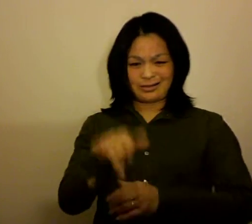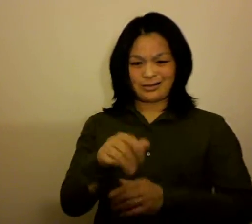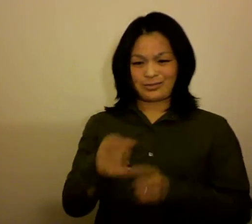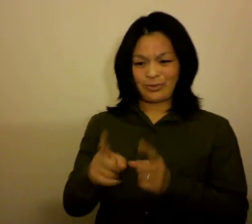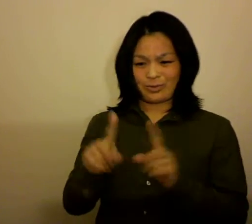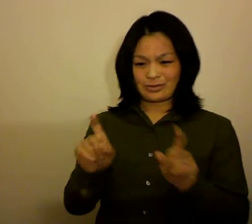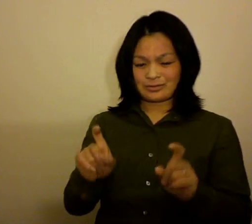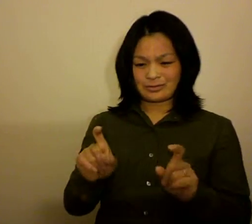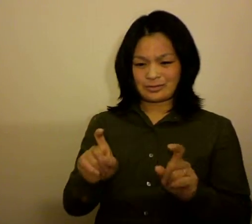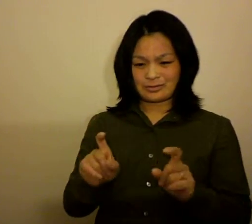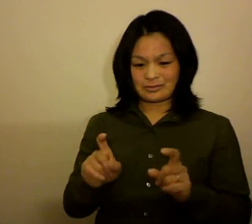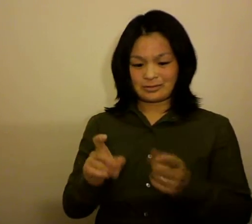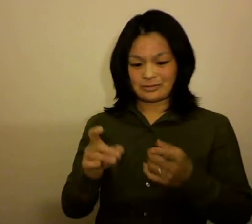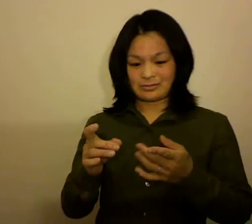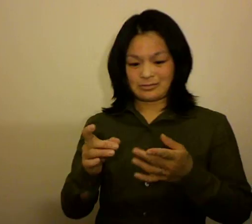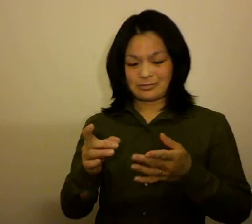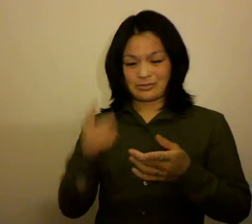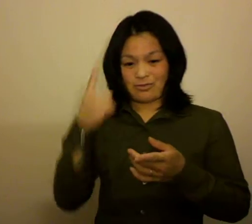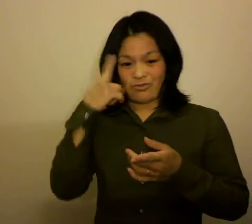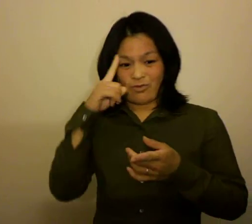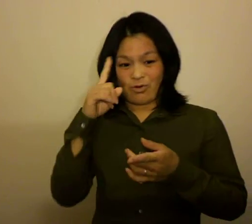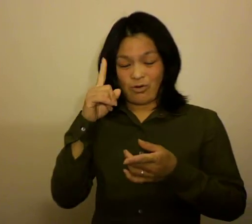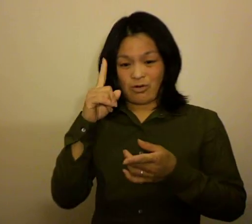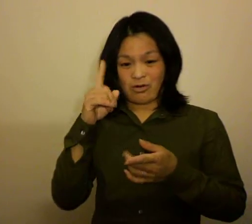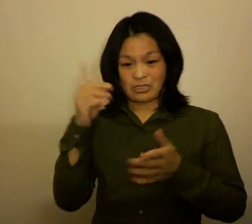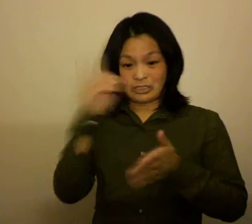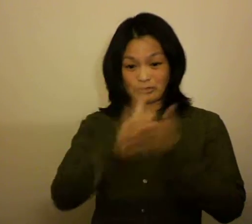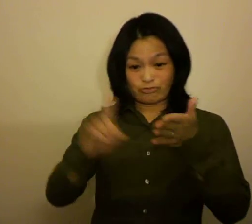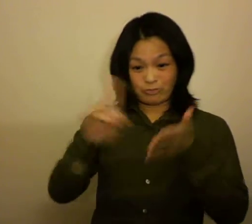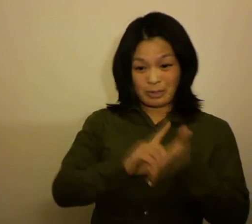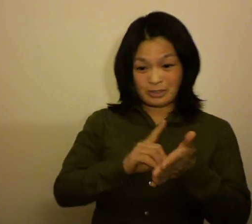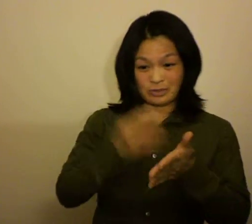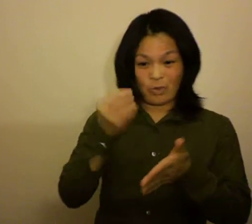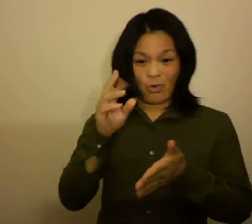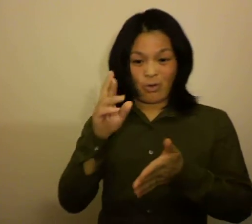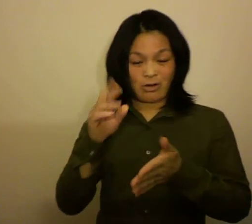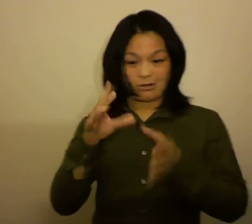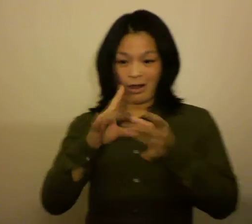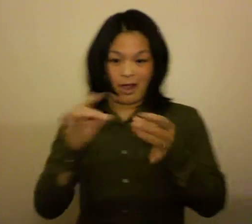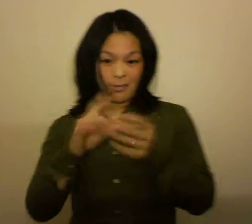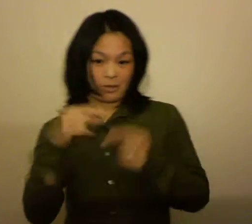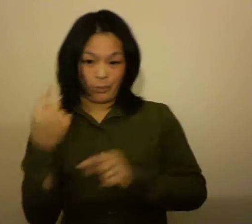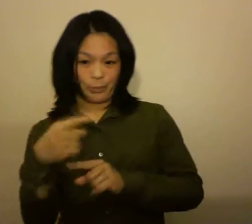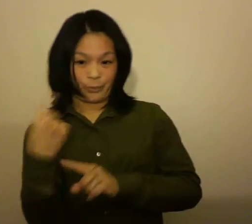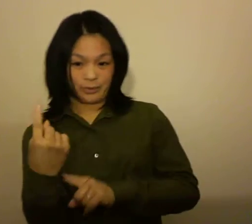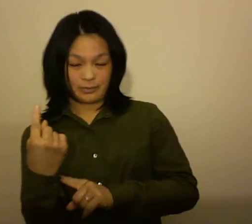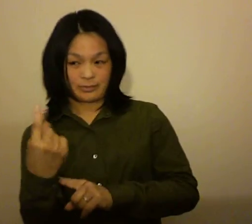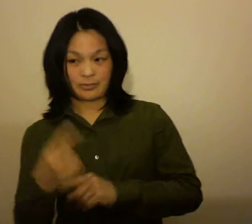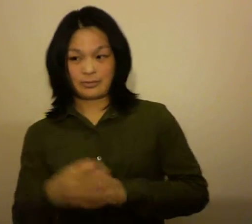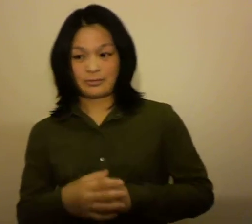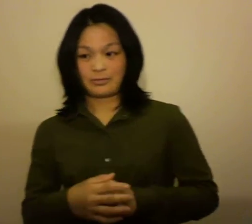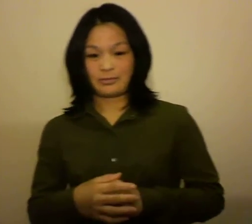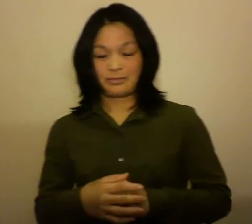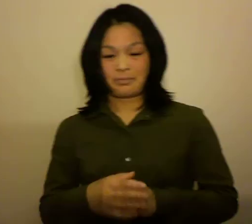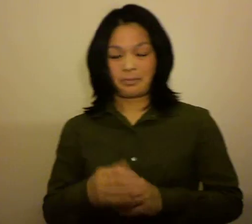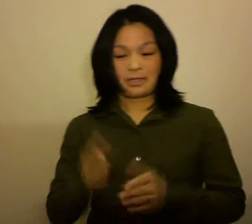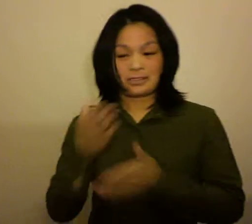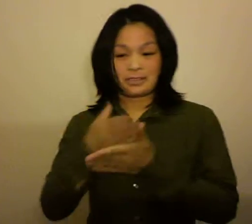sometimes people ask insensitive questions about the Black community, but they aren't always being mean about it. They just are